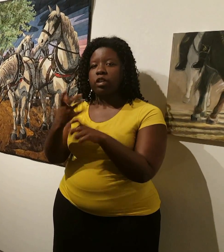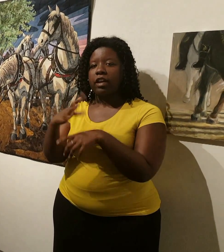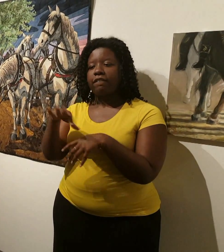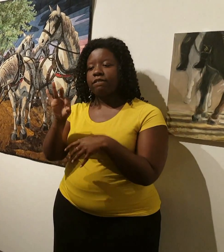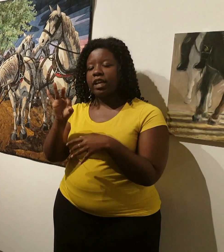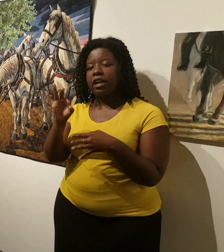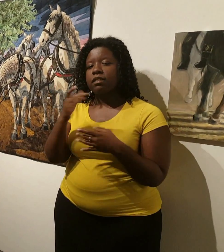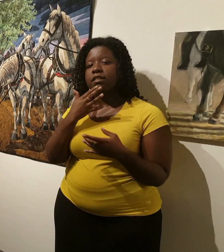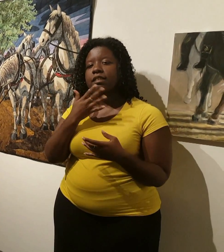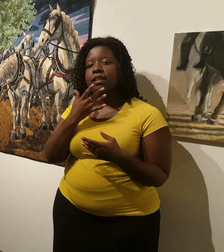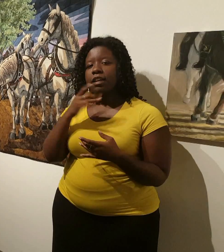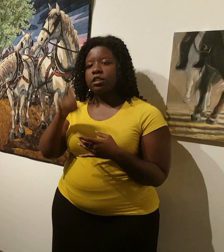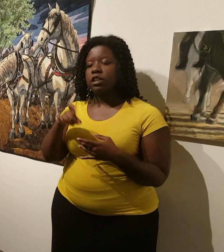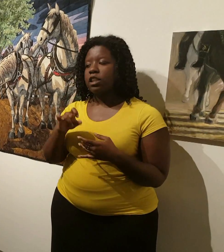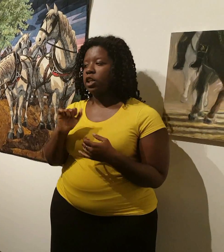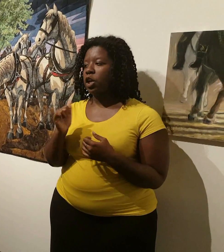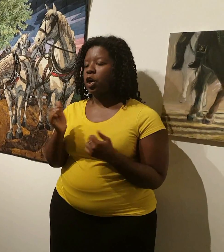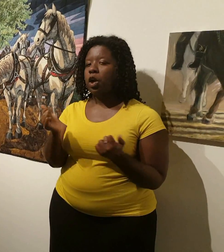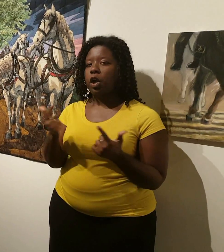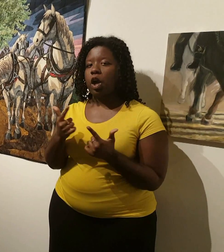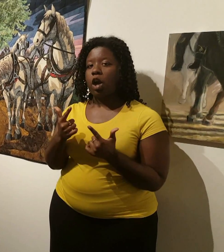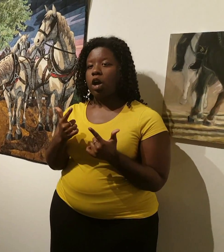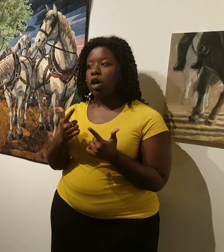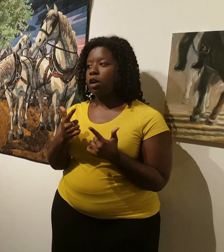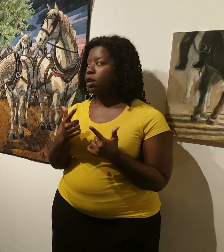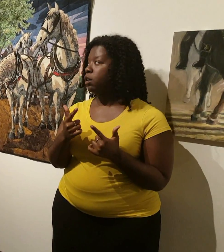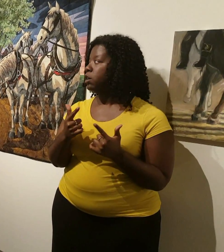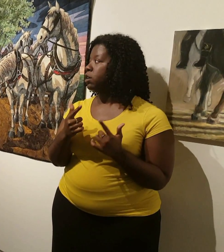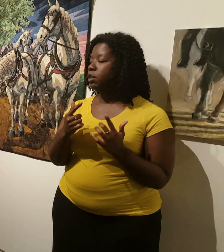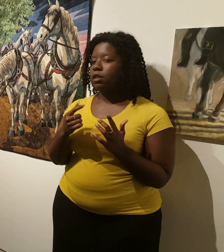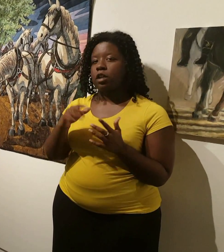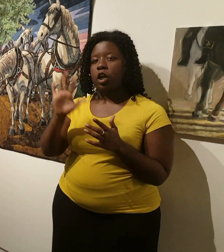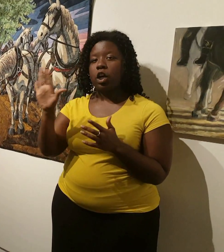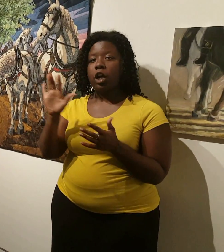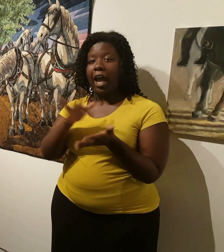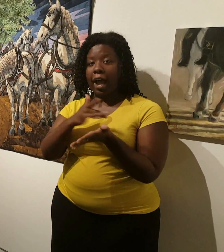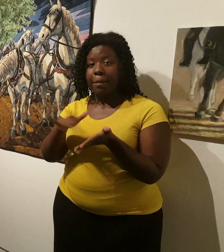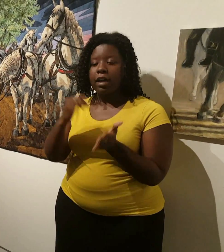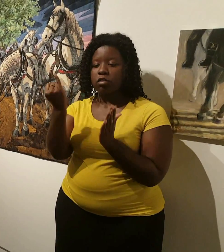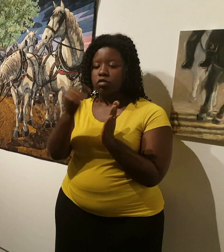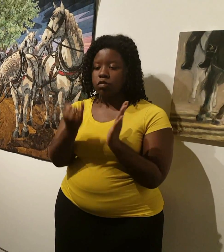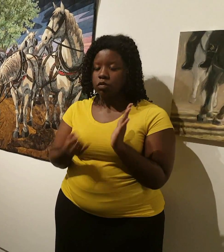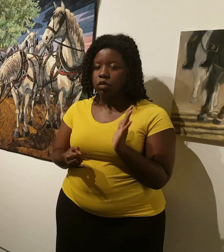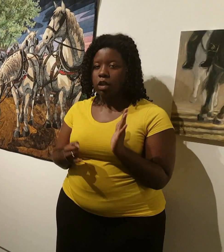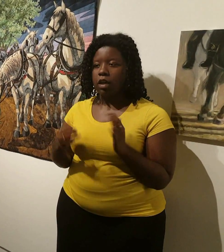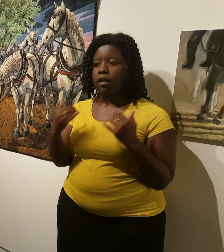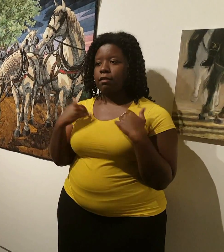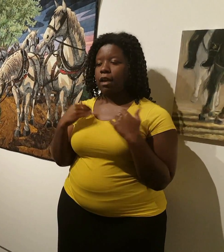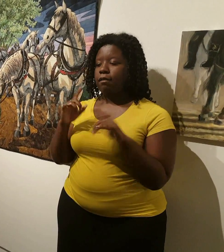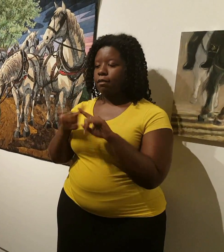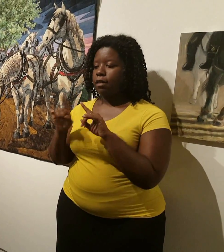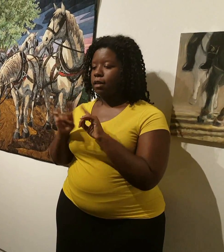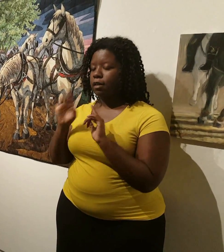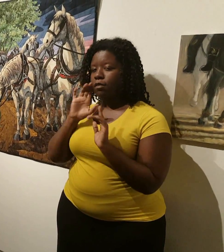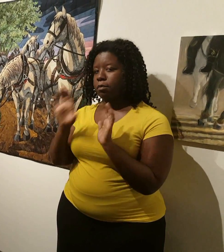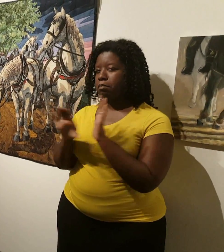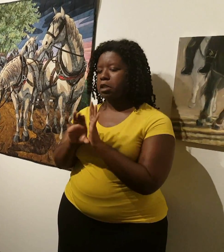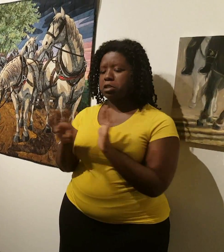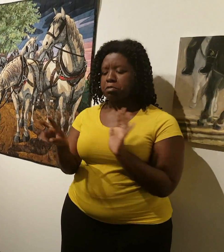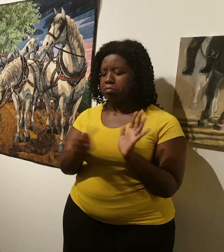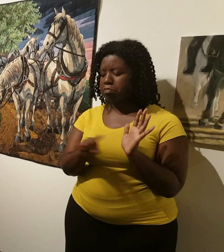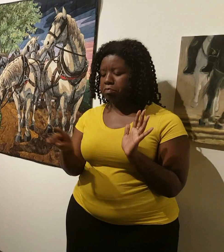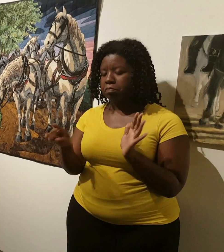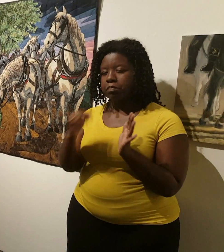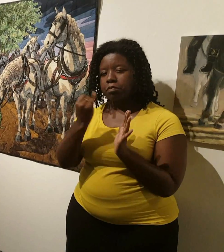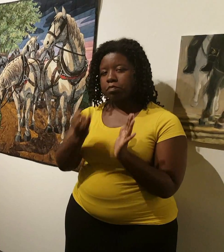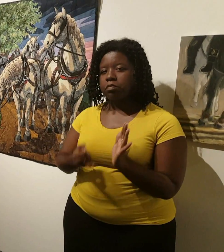But all of my quilts start off as a drawing that I do on my iPad. and I use different photos for reference. So this one